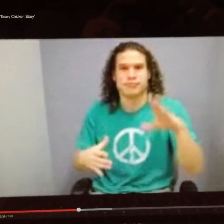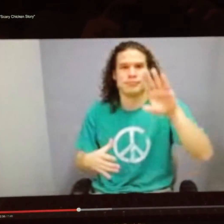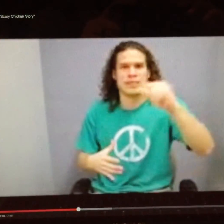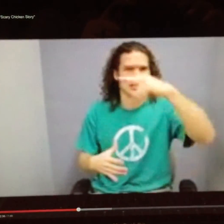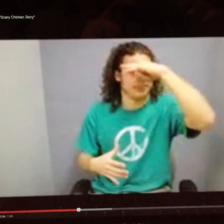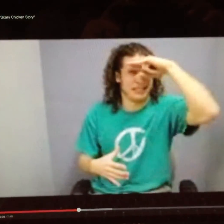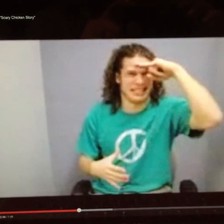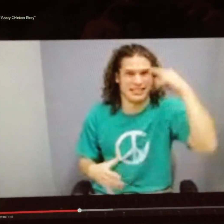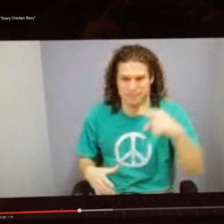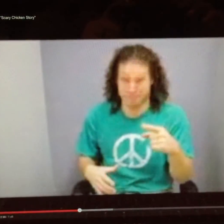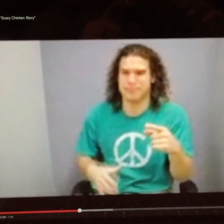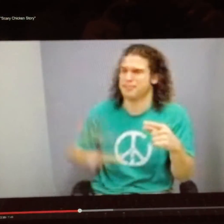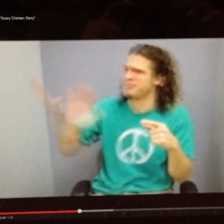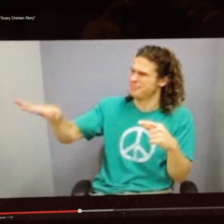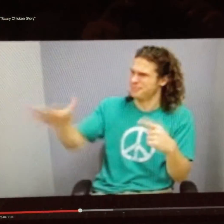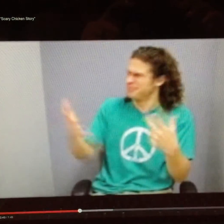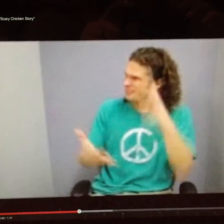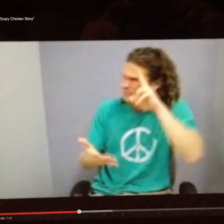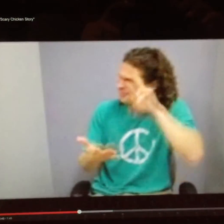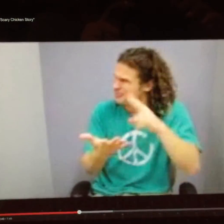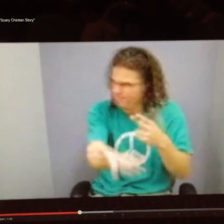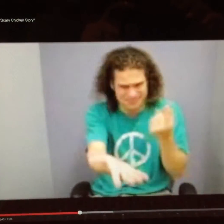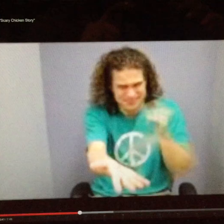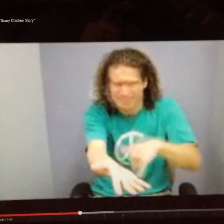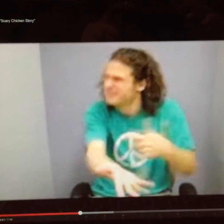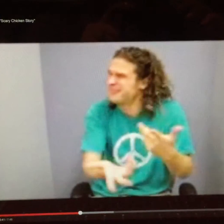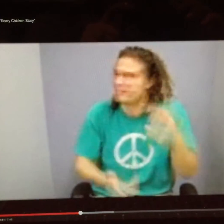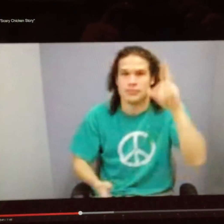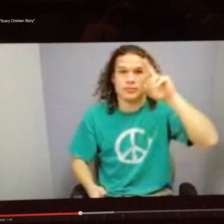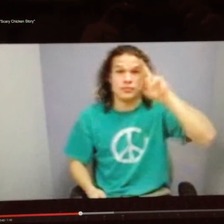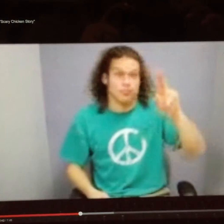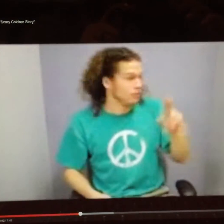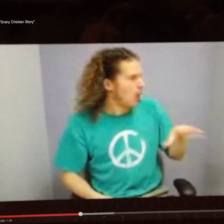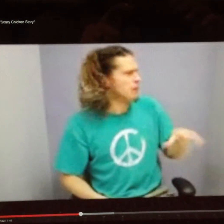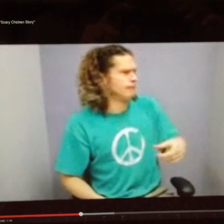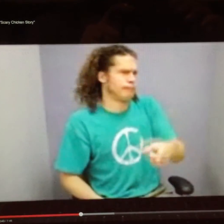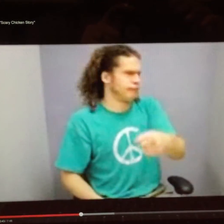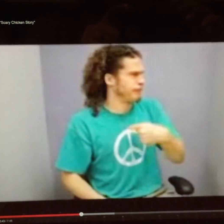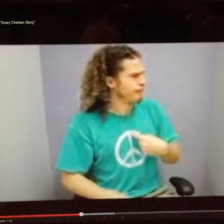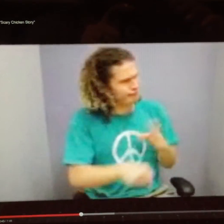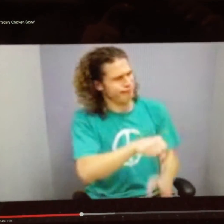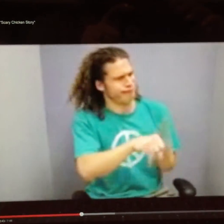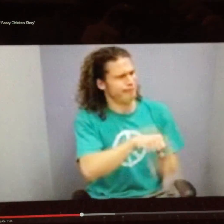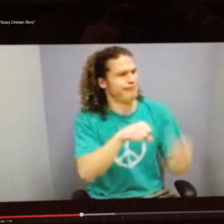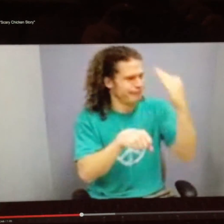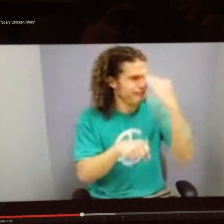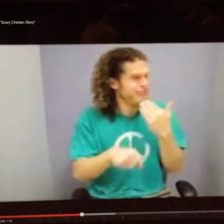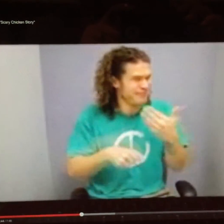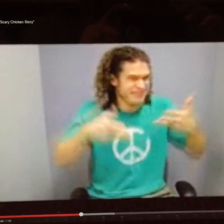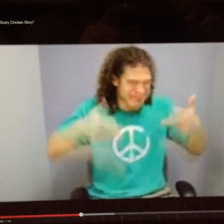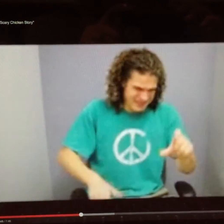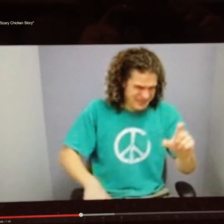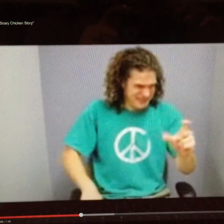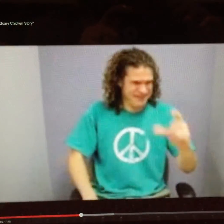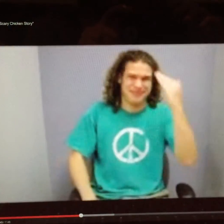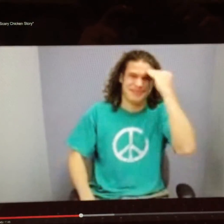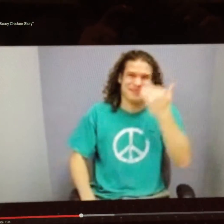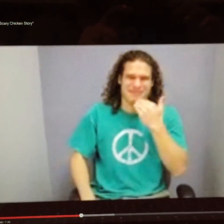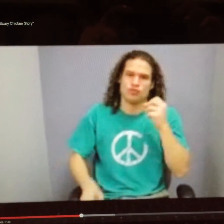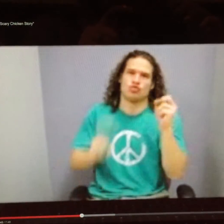she saw a big pile of chicken body, or a big black bag, and she said, "What's that?" And the